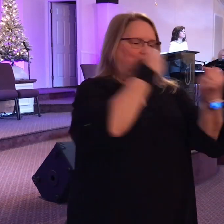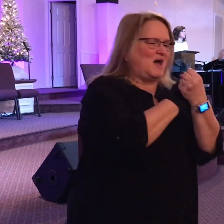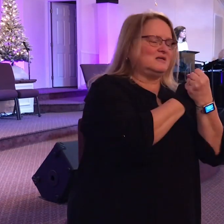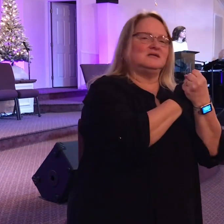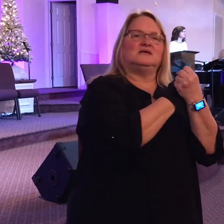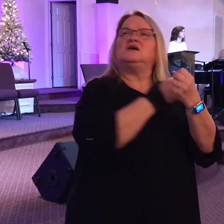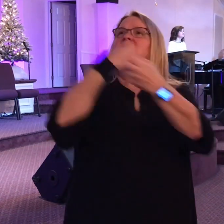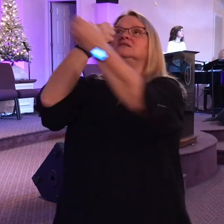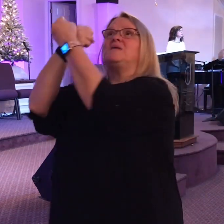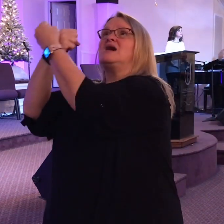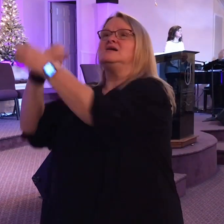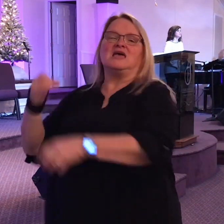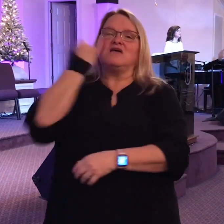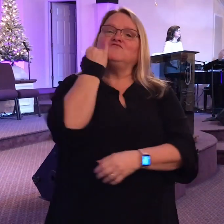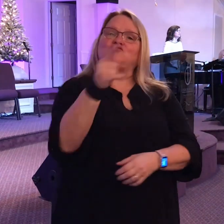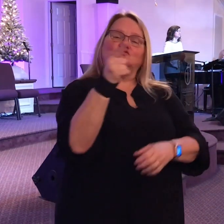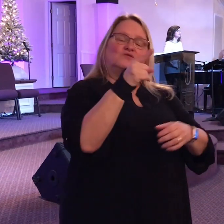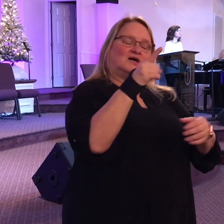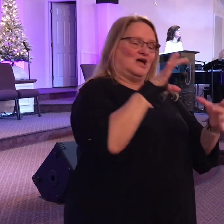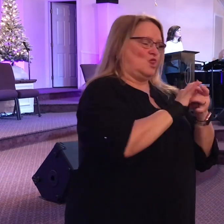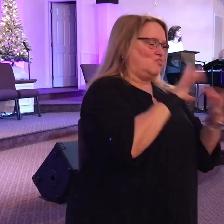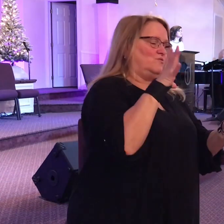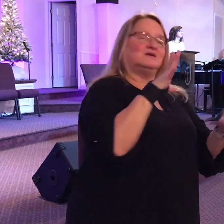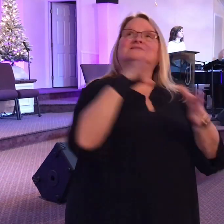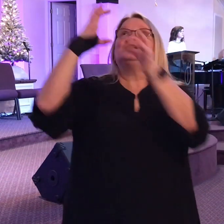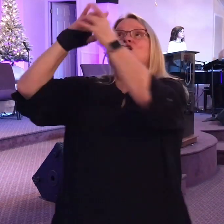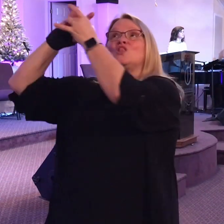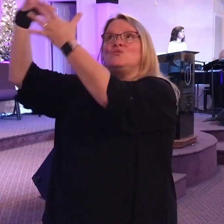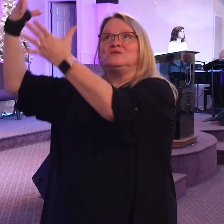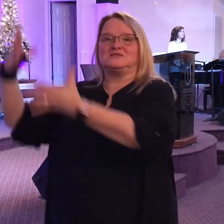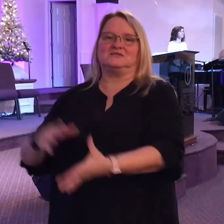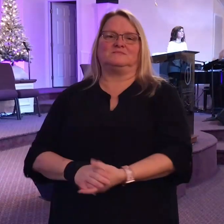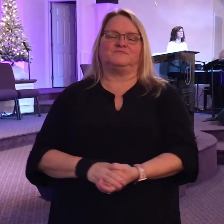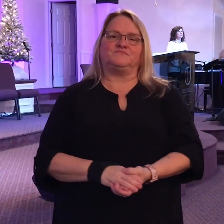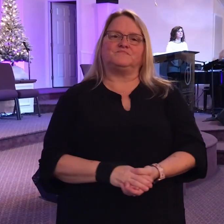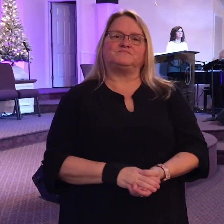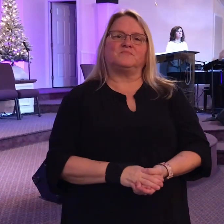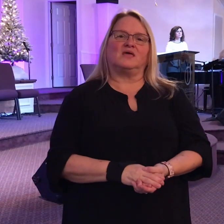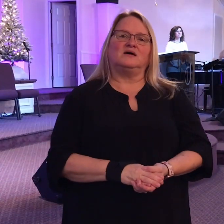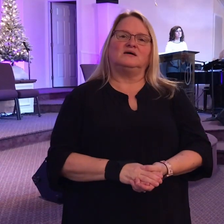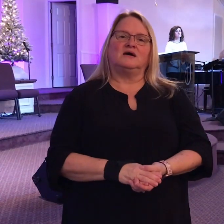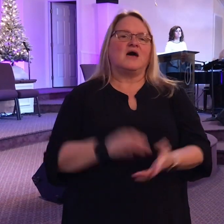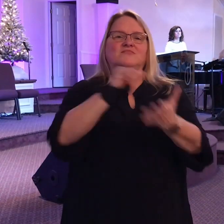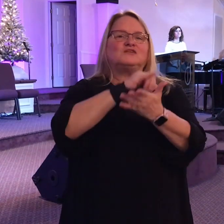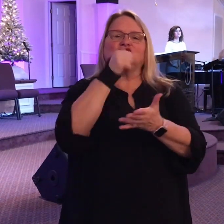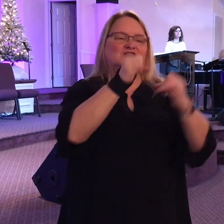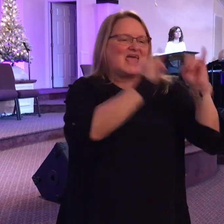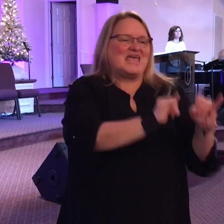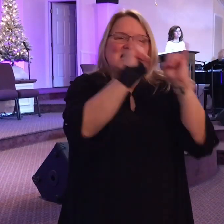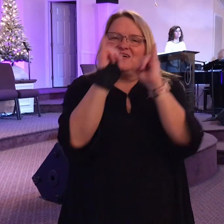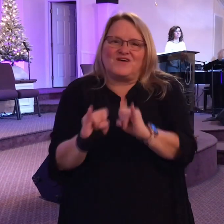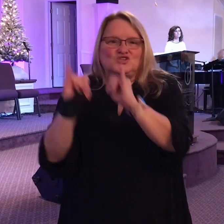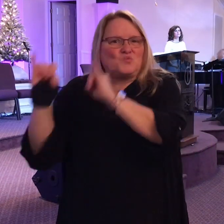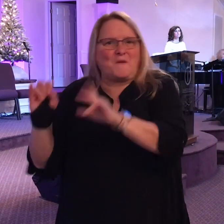God has given the church. That's right. Man. Listen, he did not give that to individual believers. He said, upon this rock